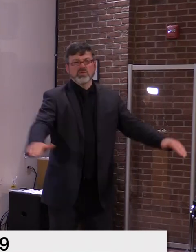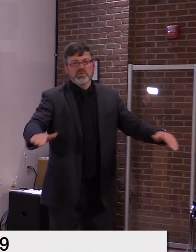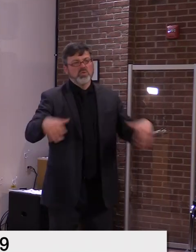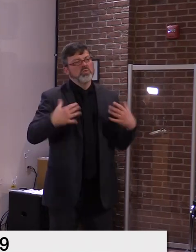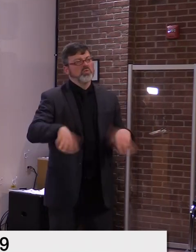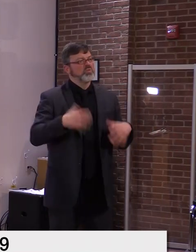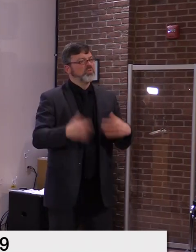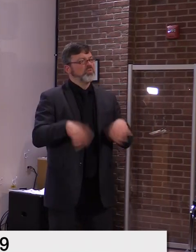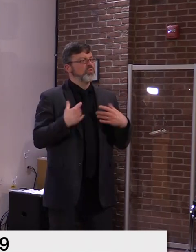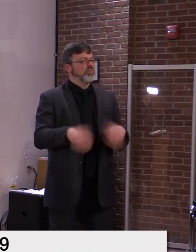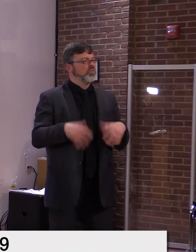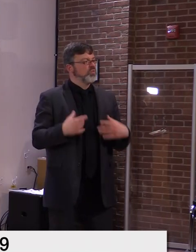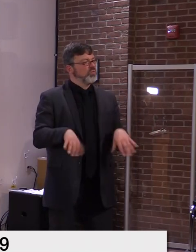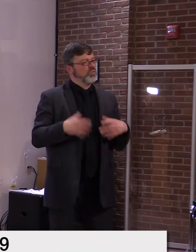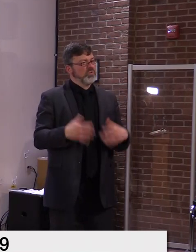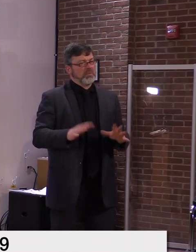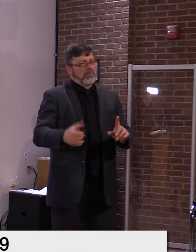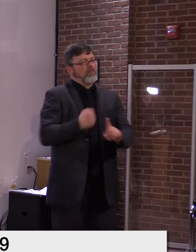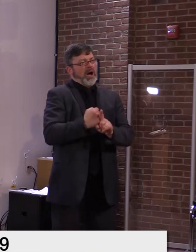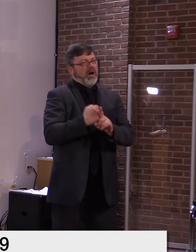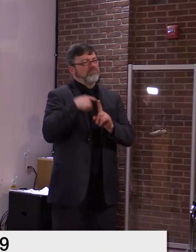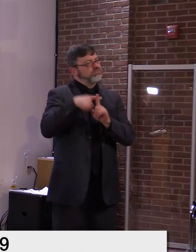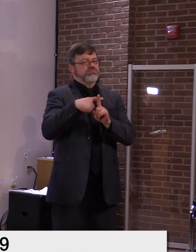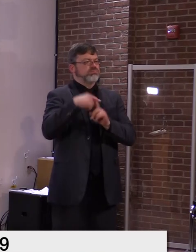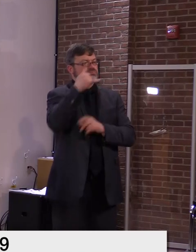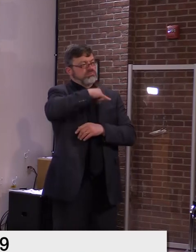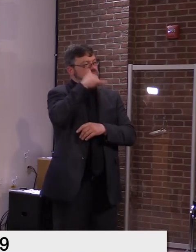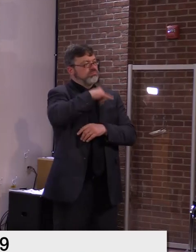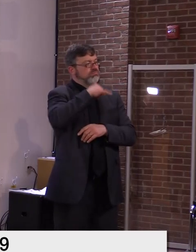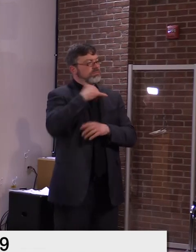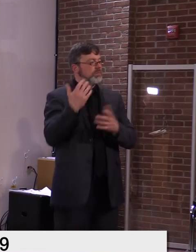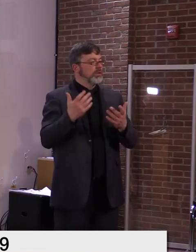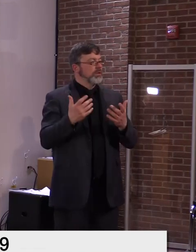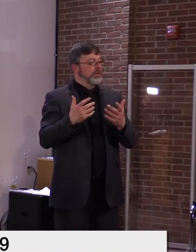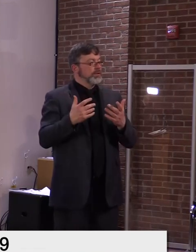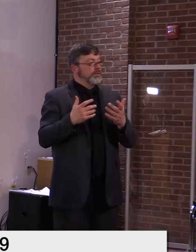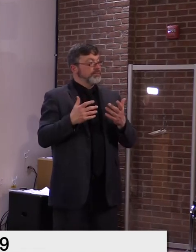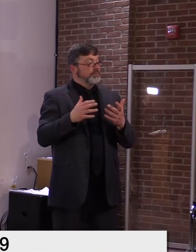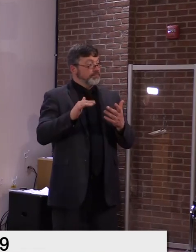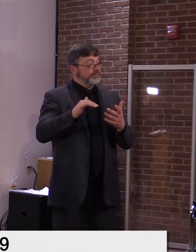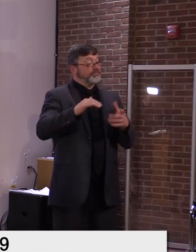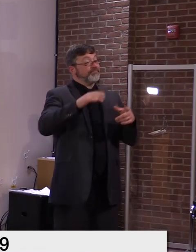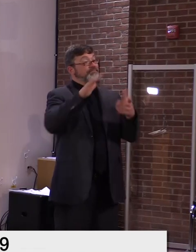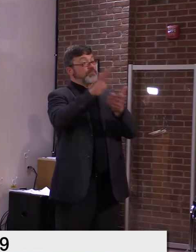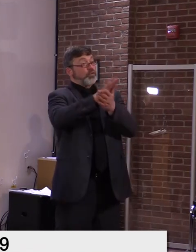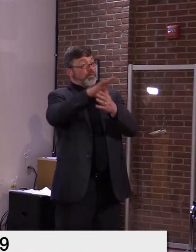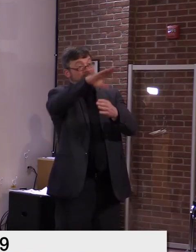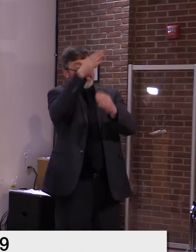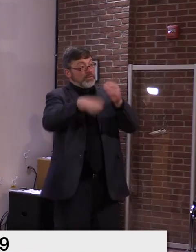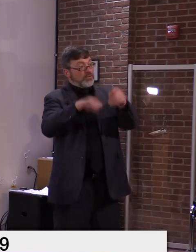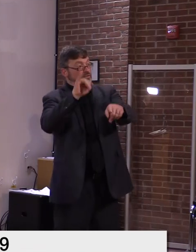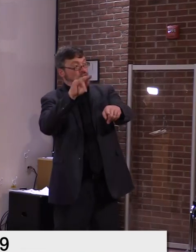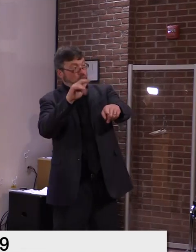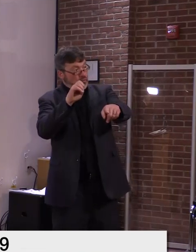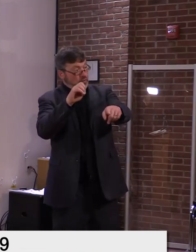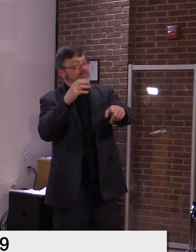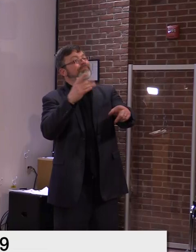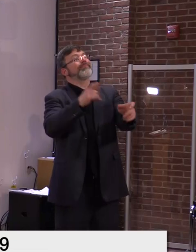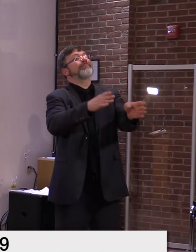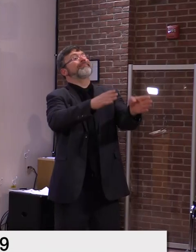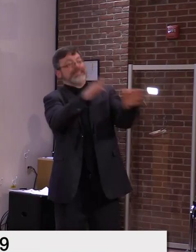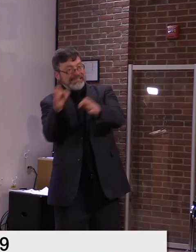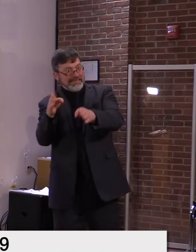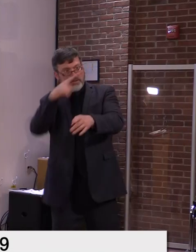opportunity for summer school programs and so forth, and then we can get all that exercise and